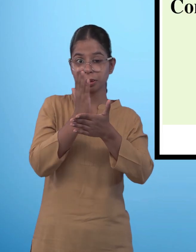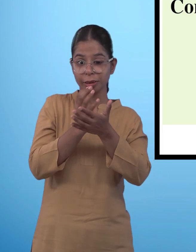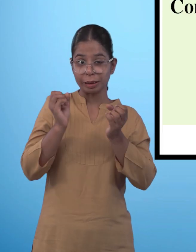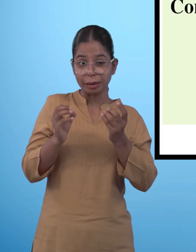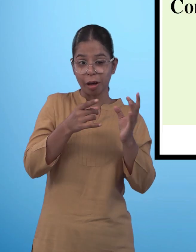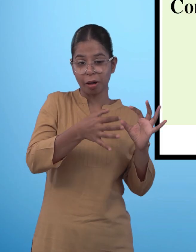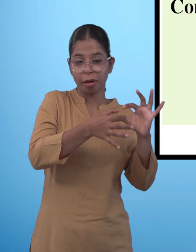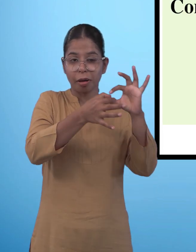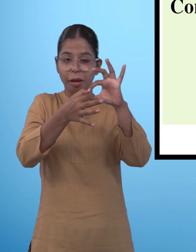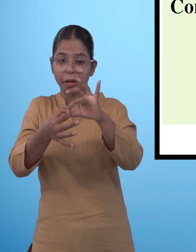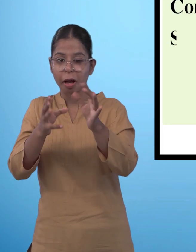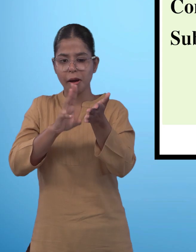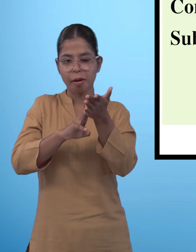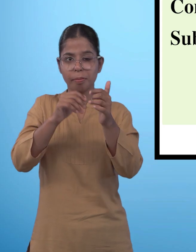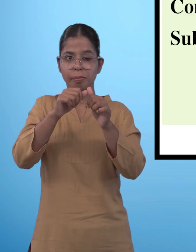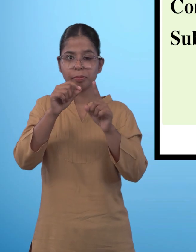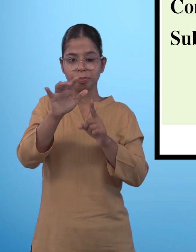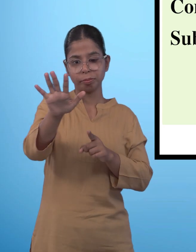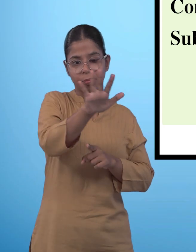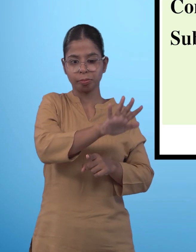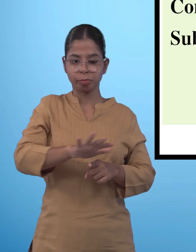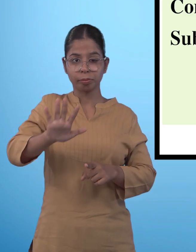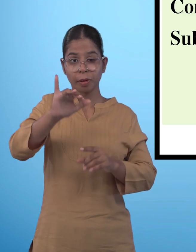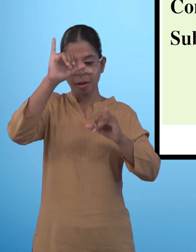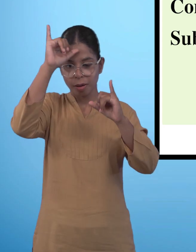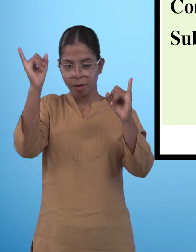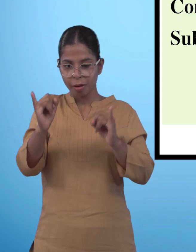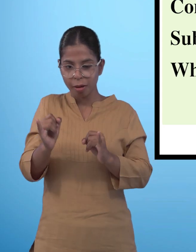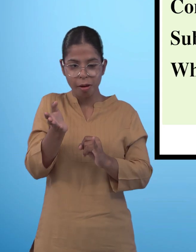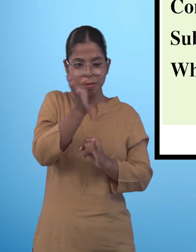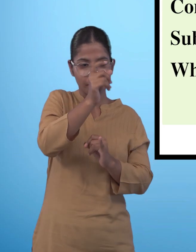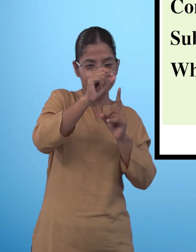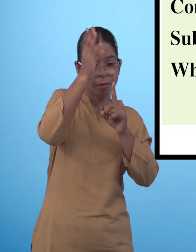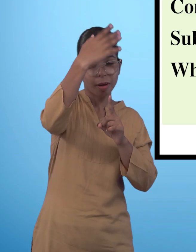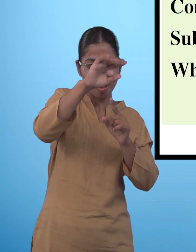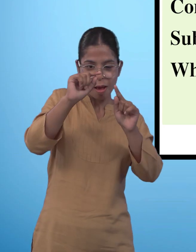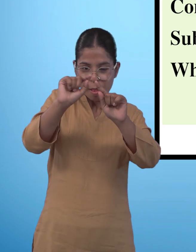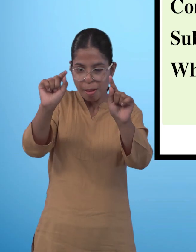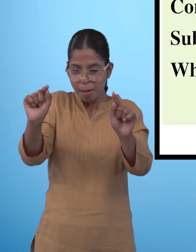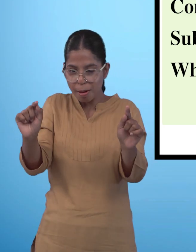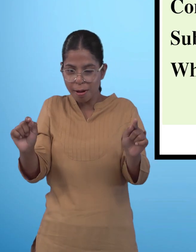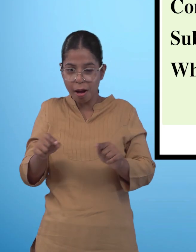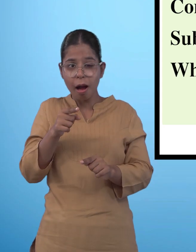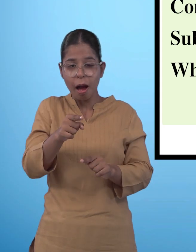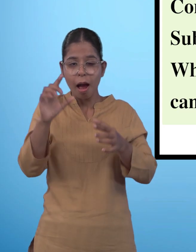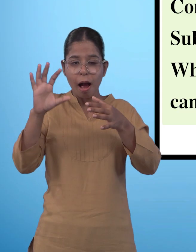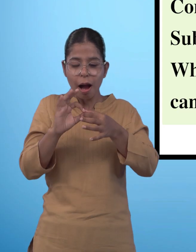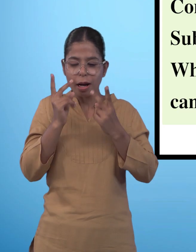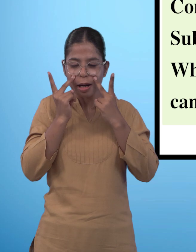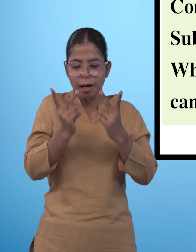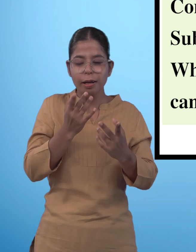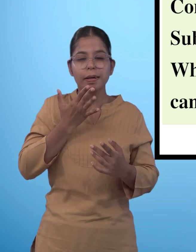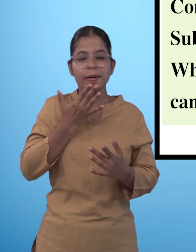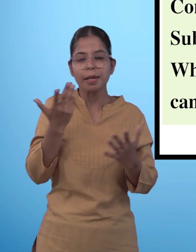Consider the physical map of the Indian subcontinent at the start of the chapter. What are its natural boundaries that you can make